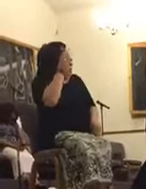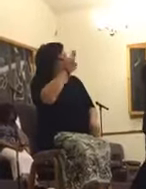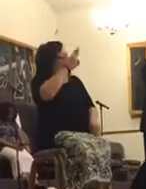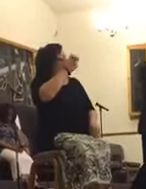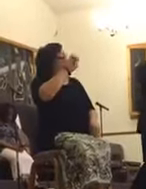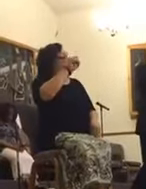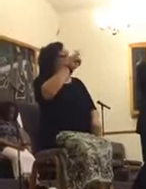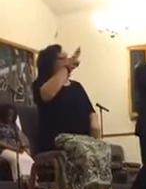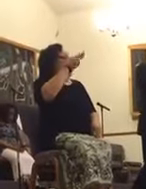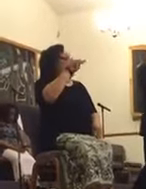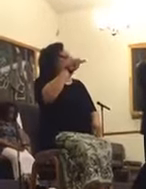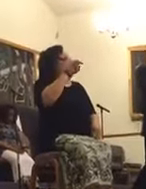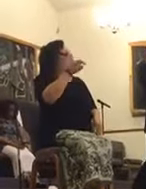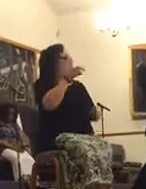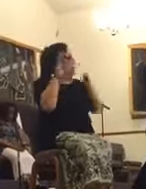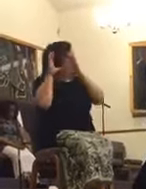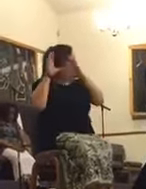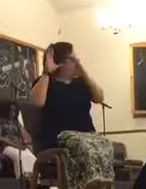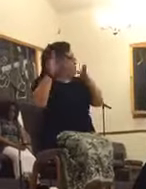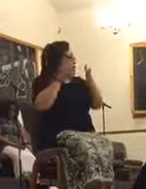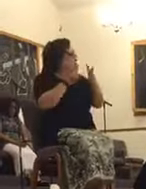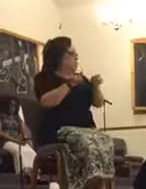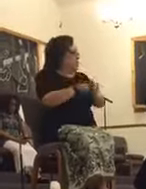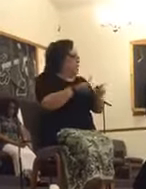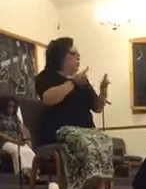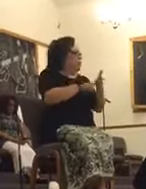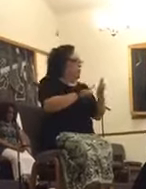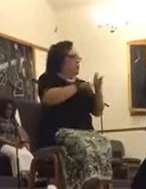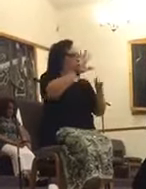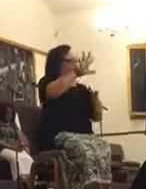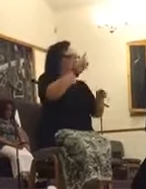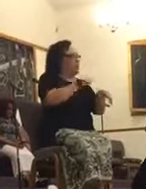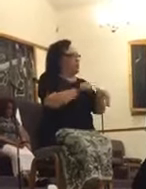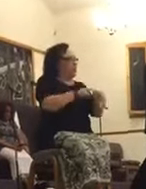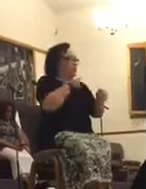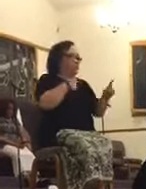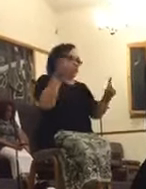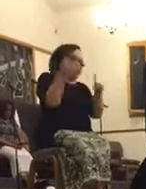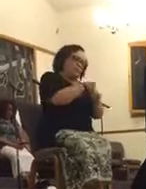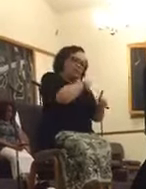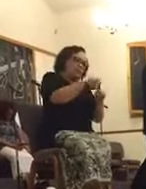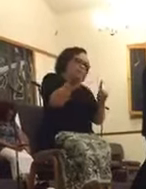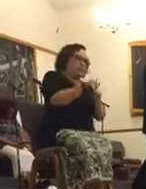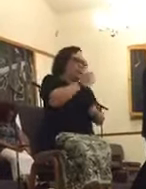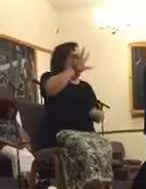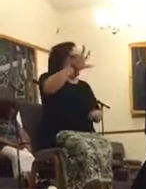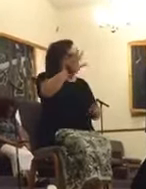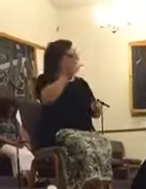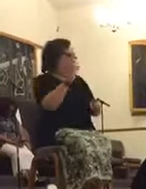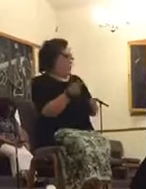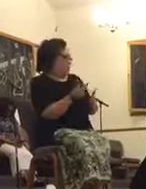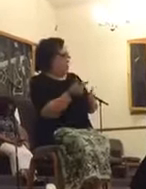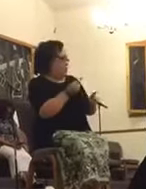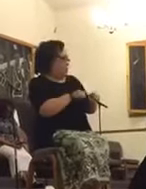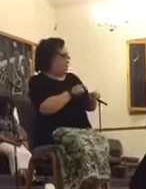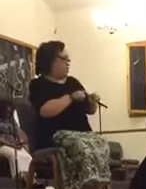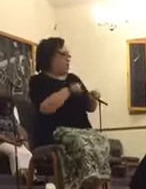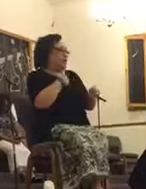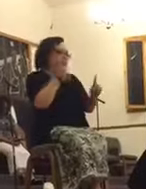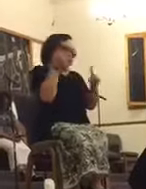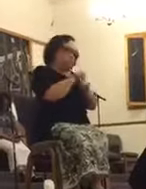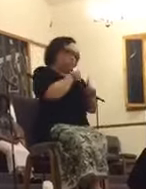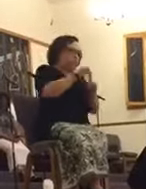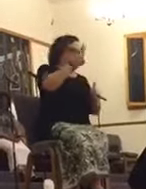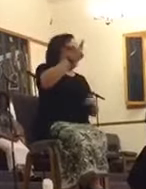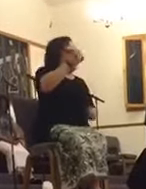this. 5 times I was beaten 39 stripes. 3 times I was beaten with rods.